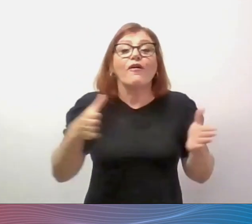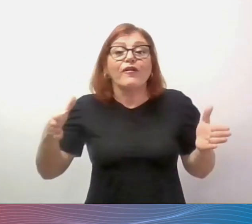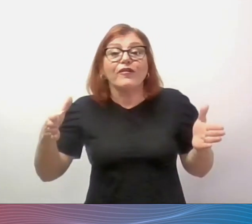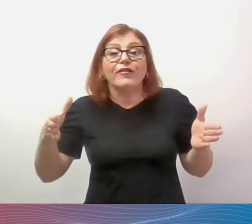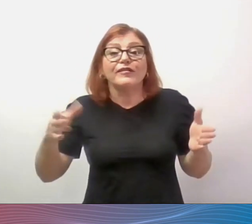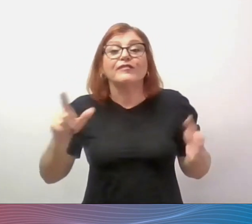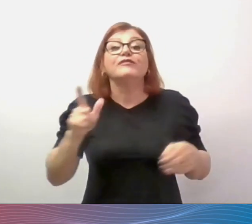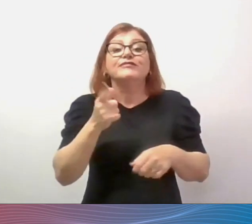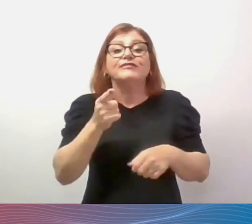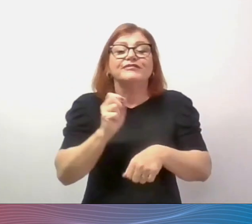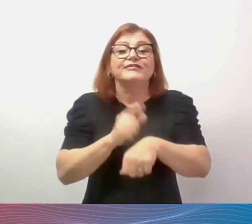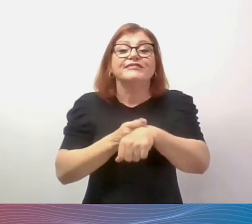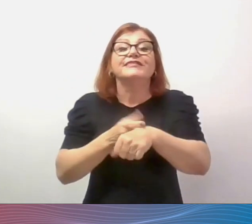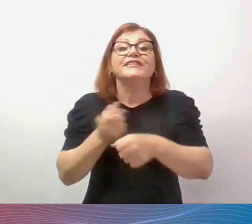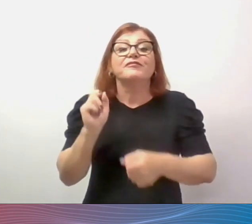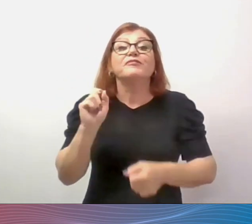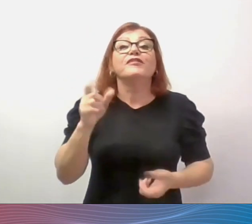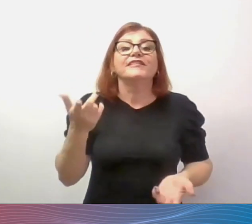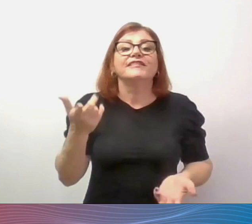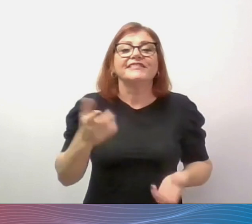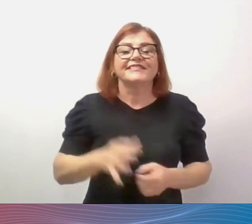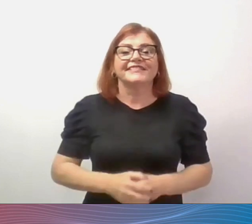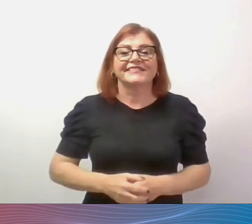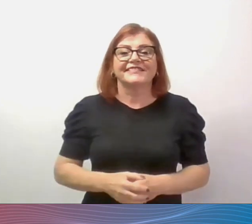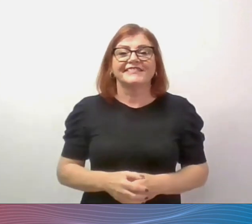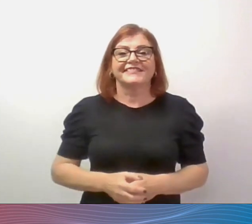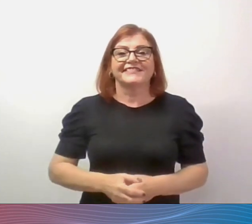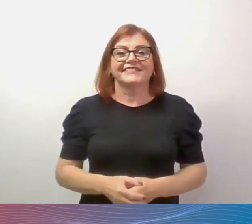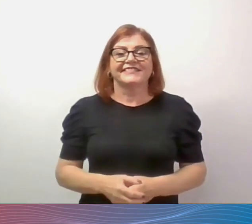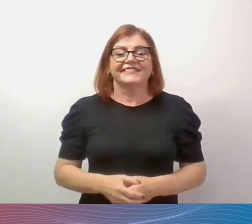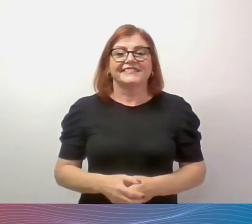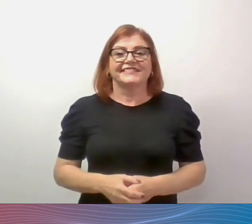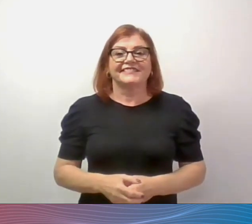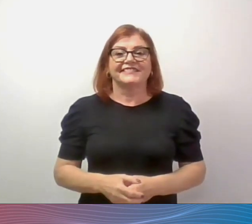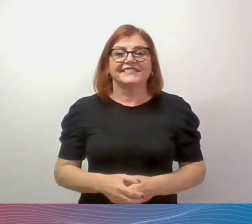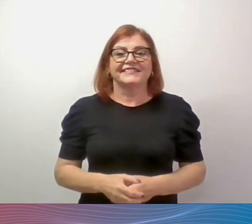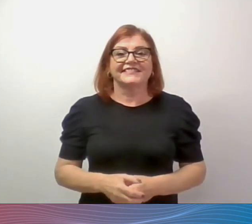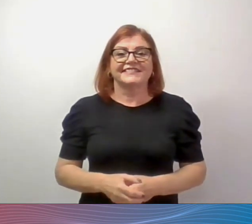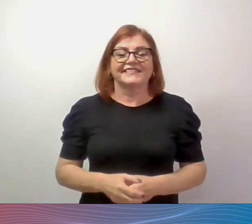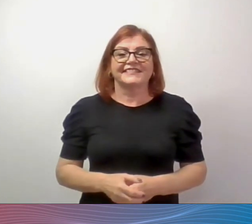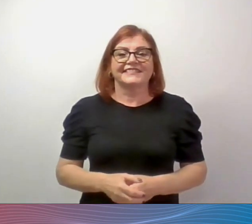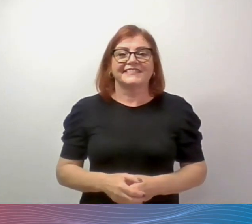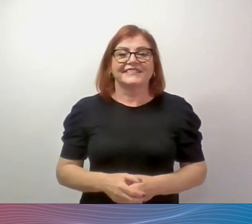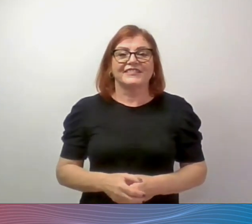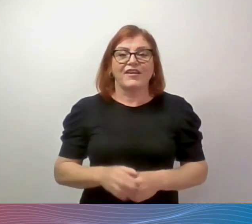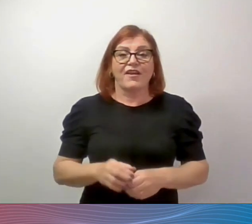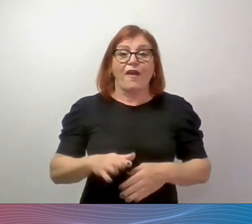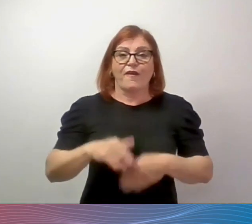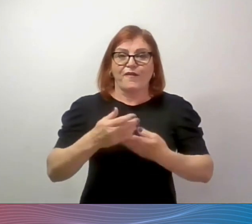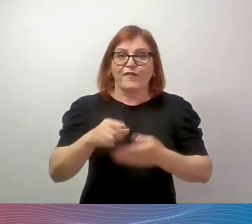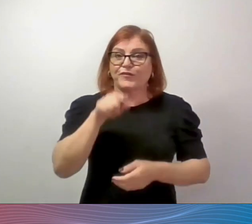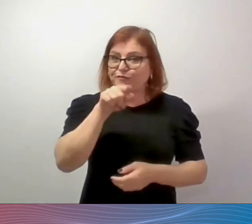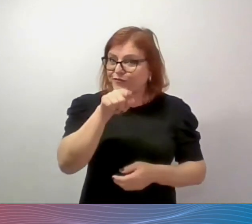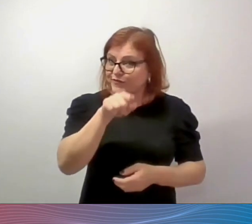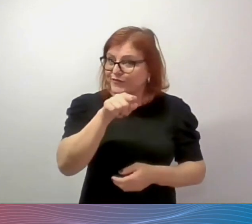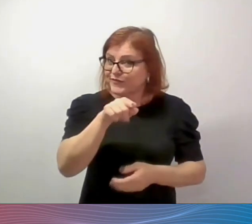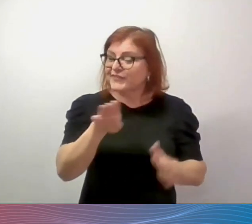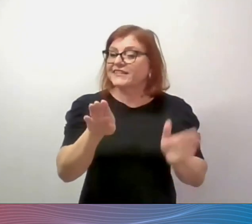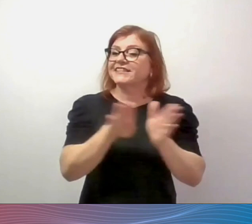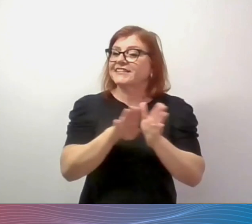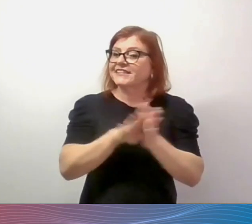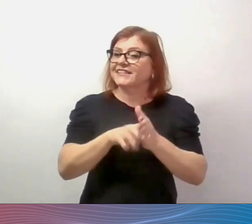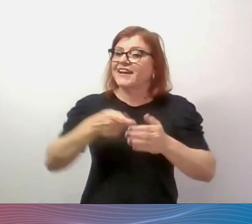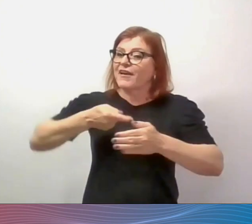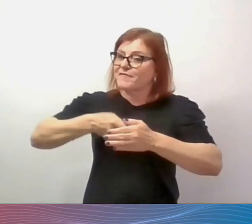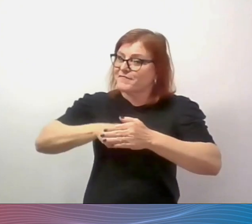saints, until what? Quando você chegar na profundidade da graça, when you reach